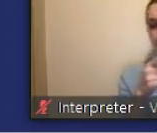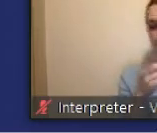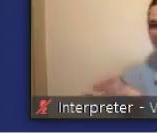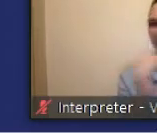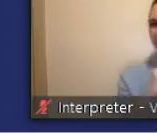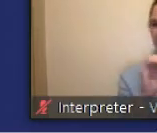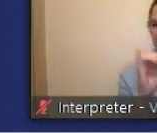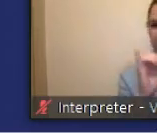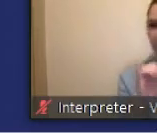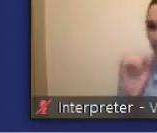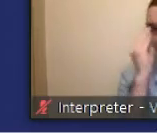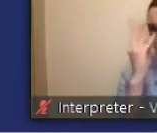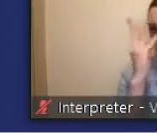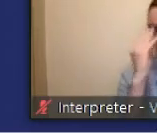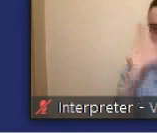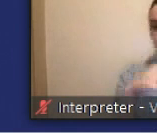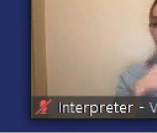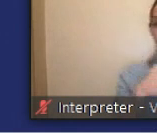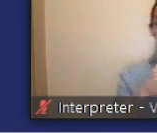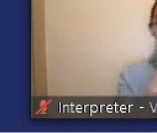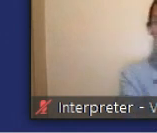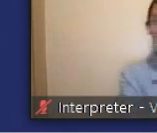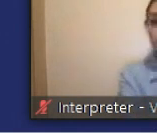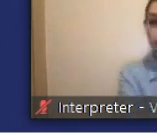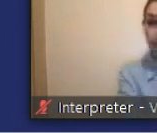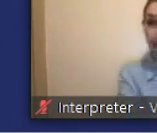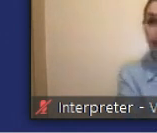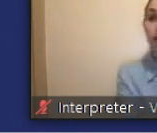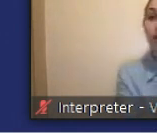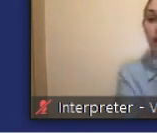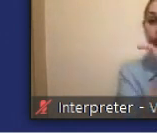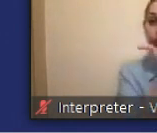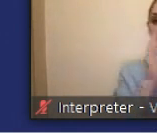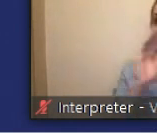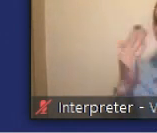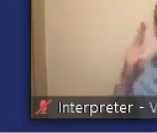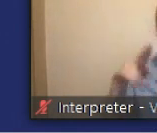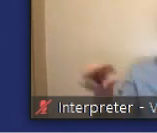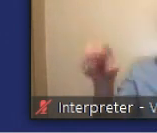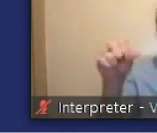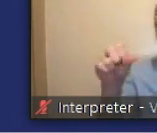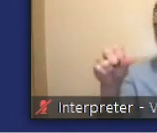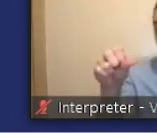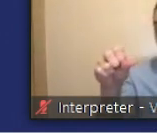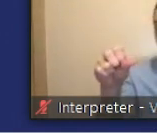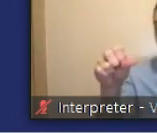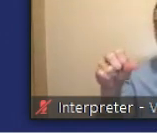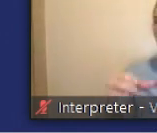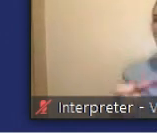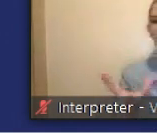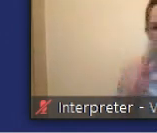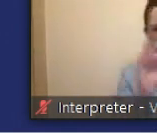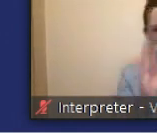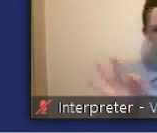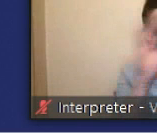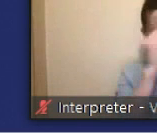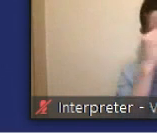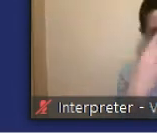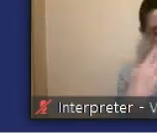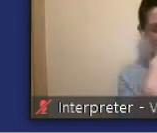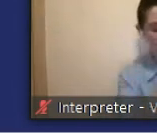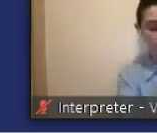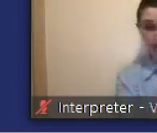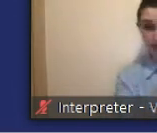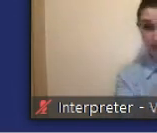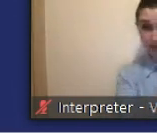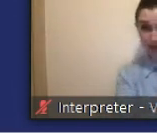you hospitalization rates here in Colorado compared to the US. One important thing to know about hospitalization data is that it does lag quite a